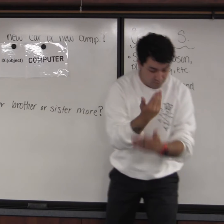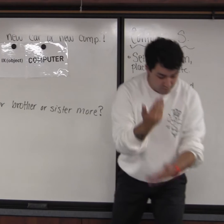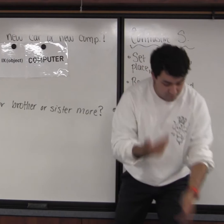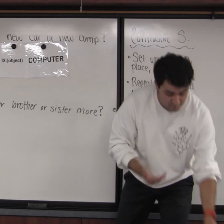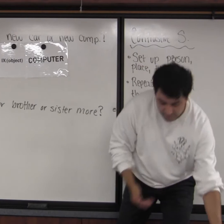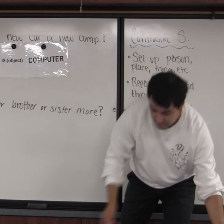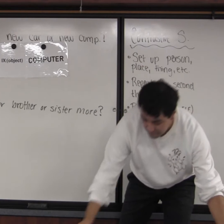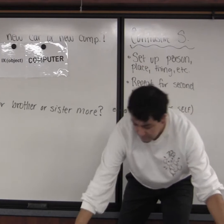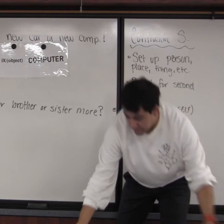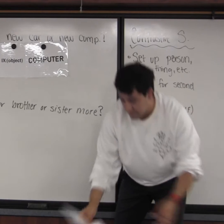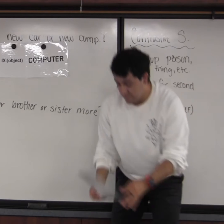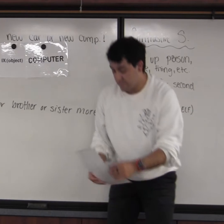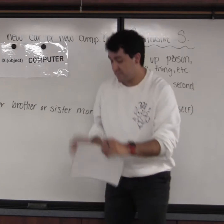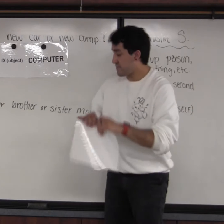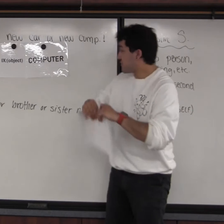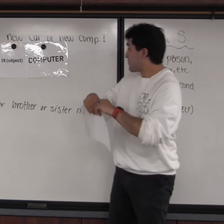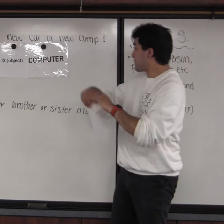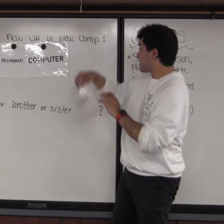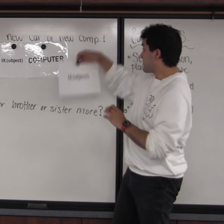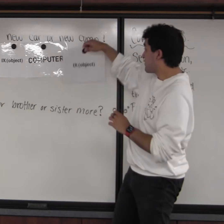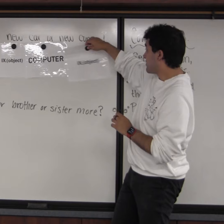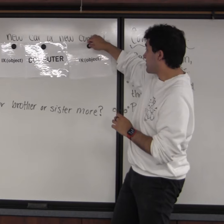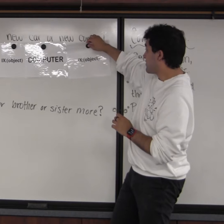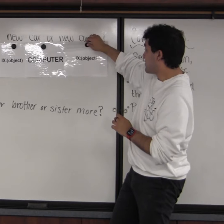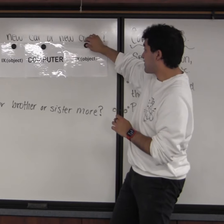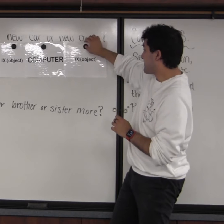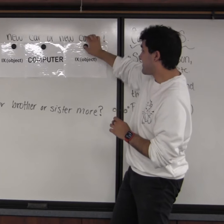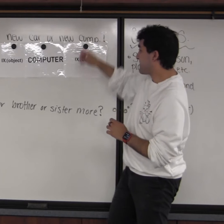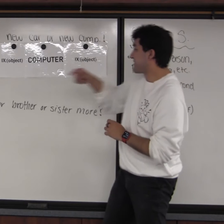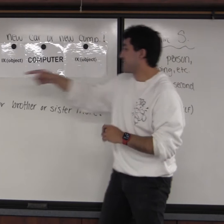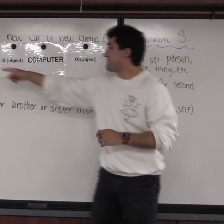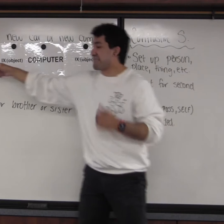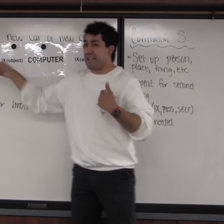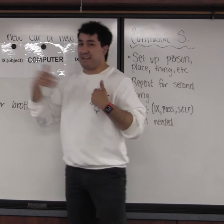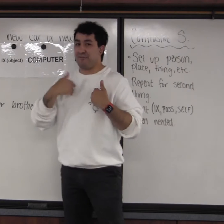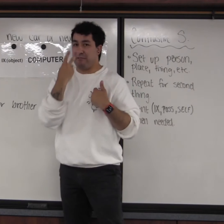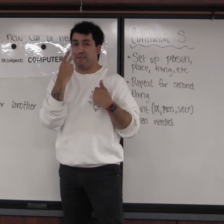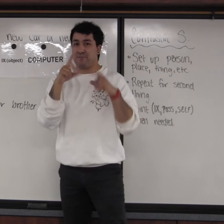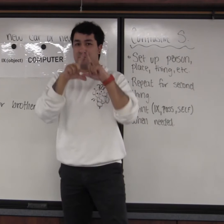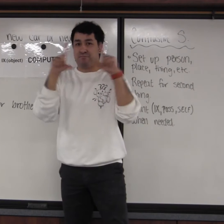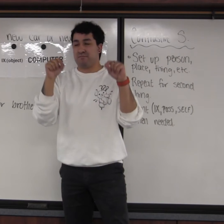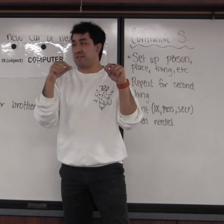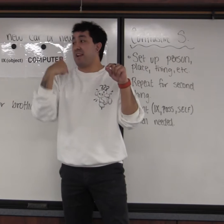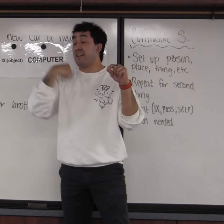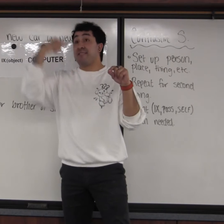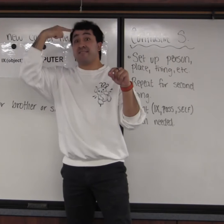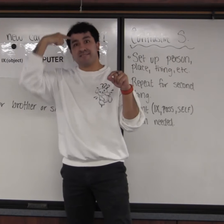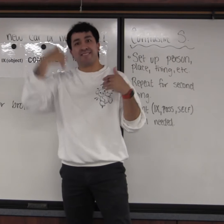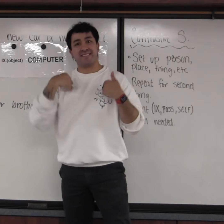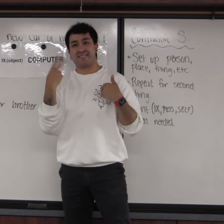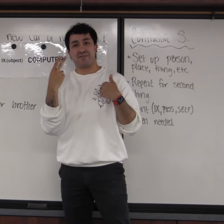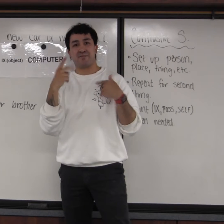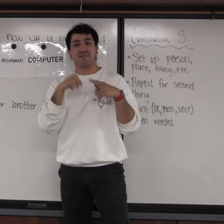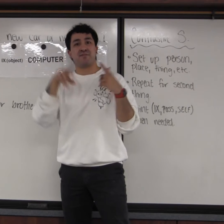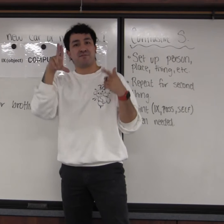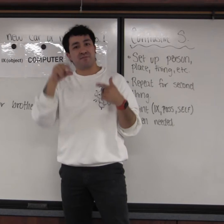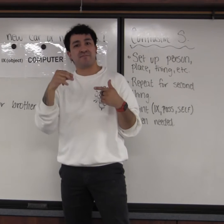is the noun, and then the adjective to describe the computer, which is new. And I don't have a second card. I thought I had a second one,